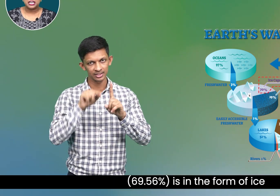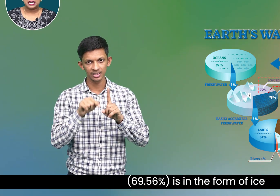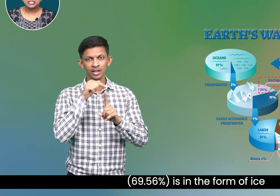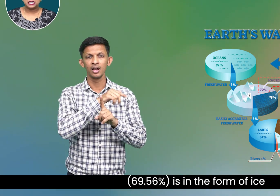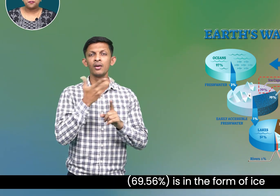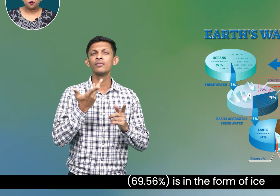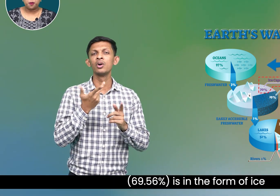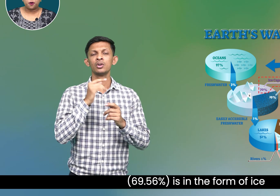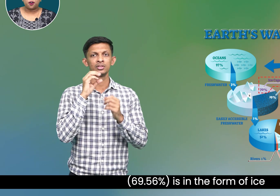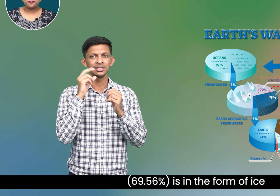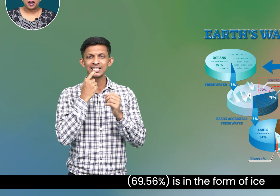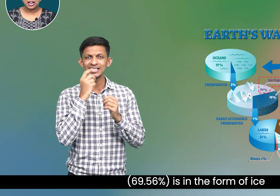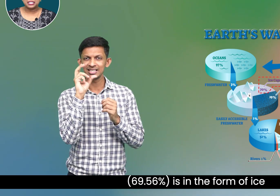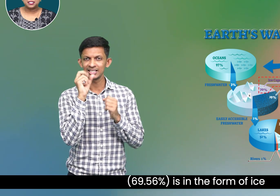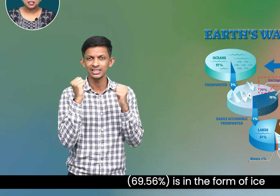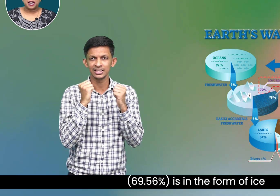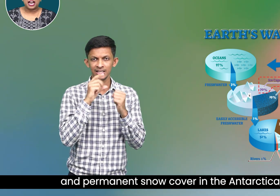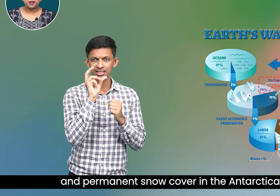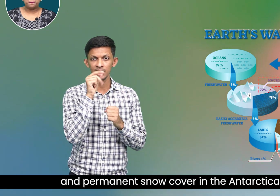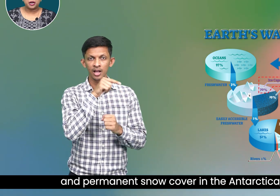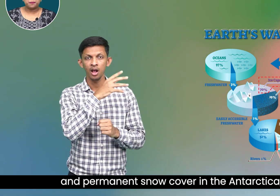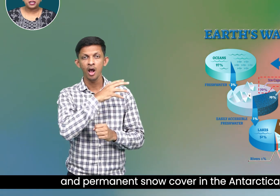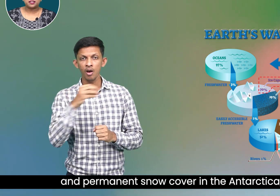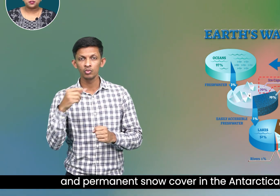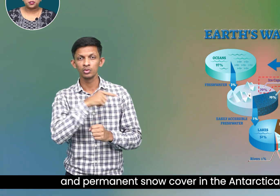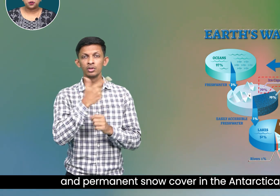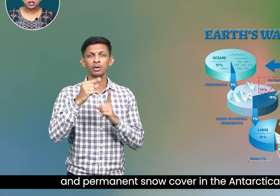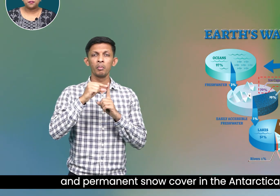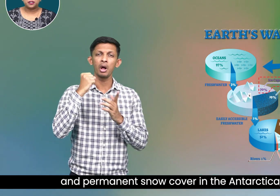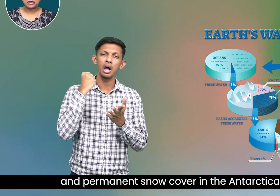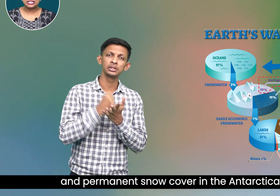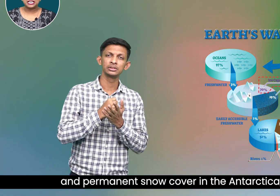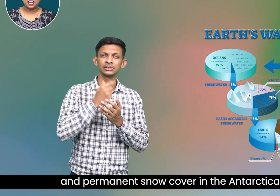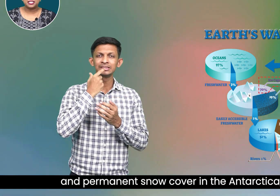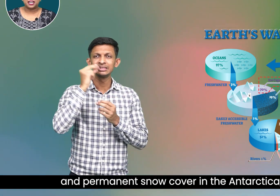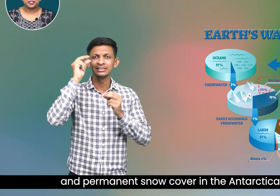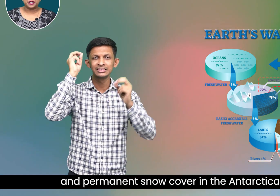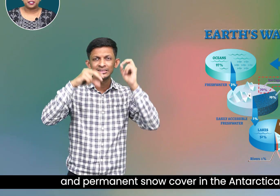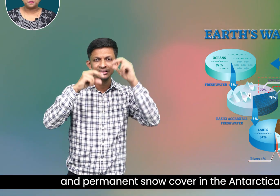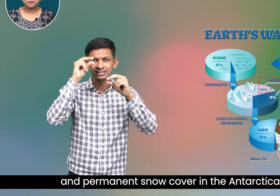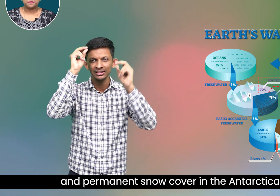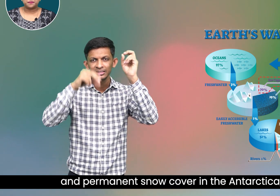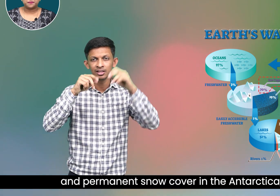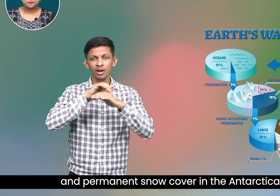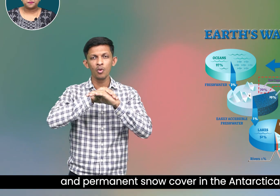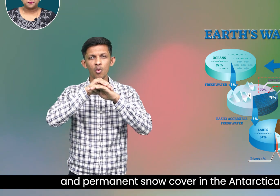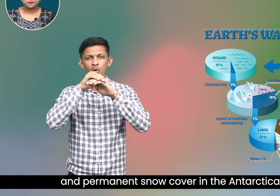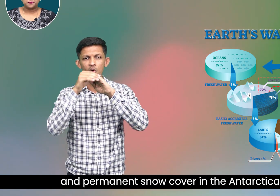69.56%, is in the form of ice and permanent snow cover in the Antarctica.